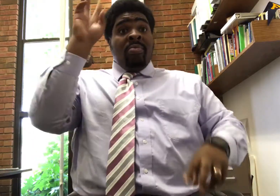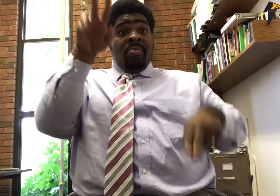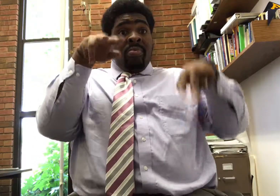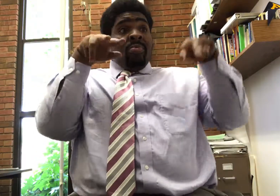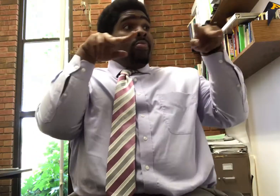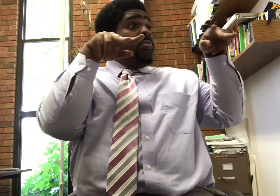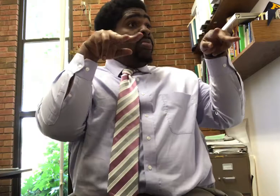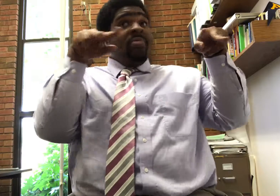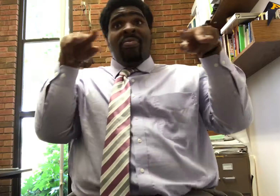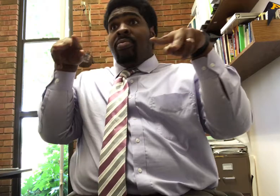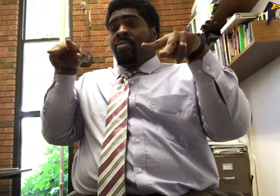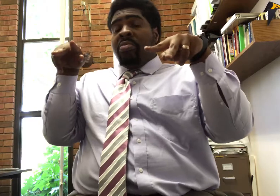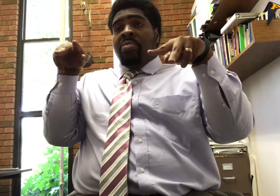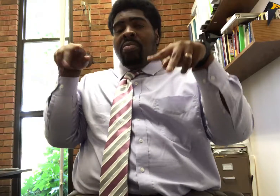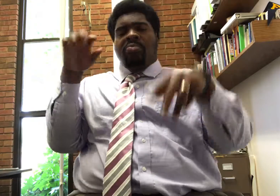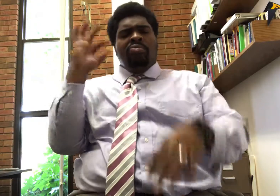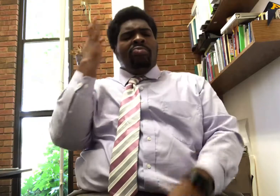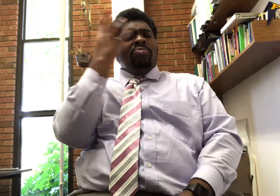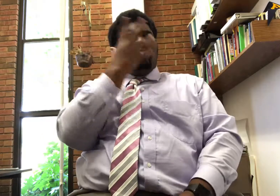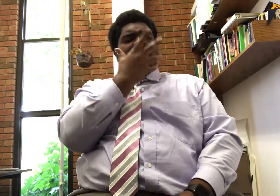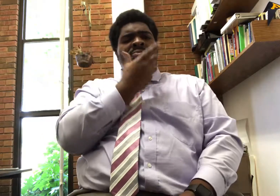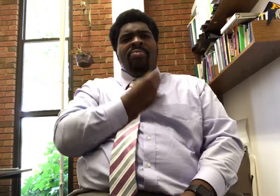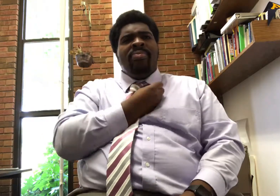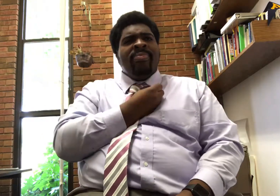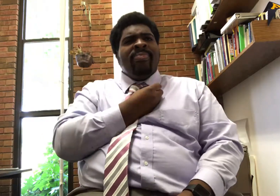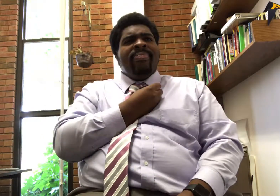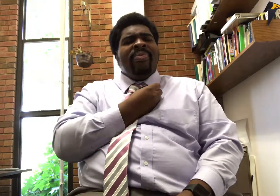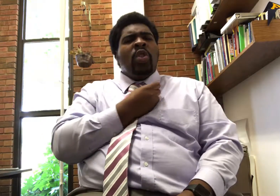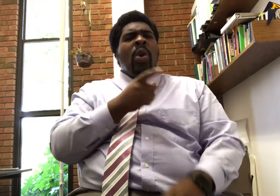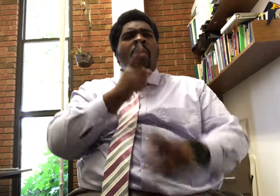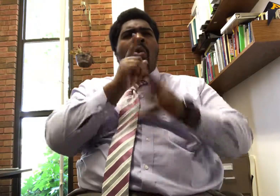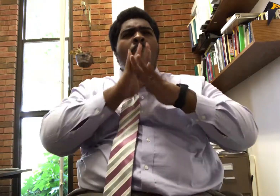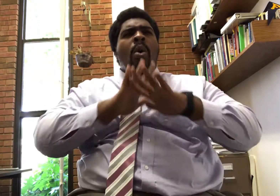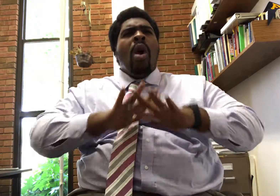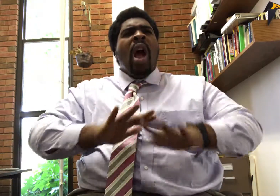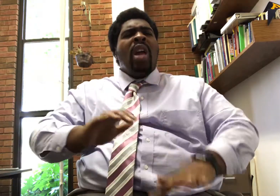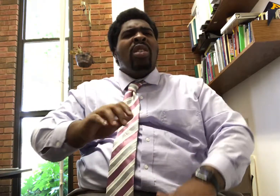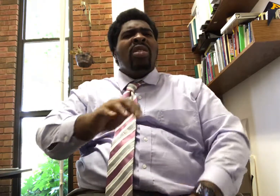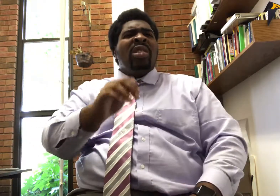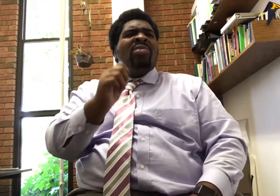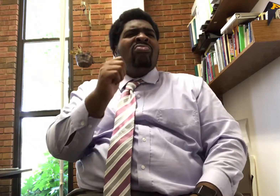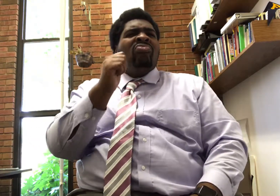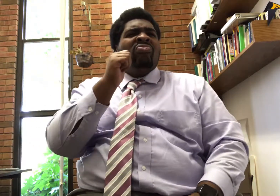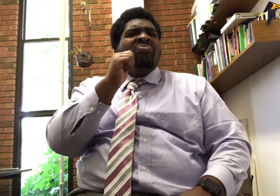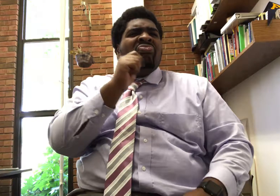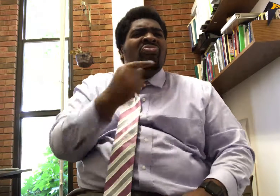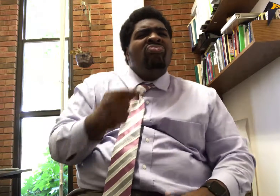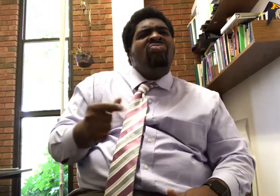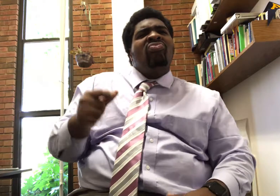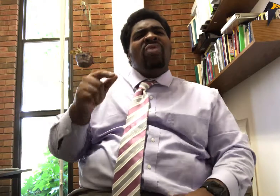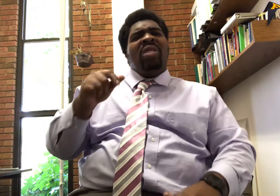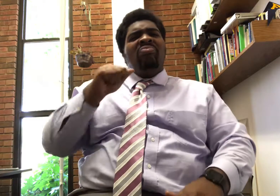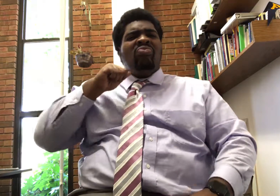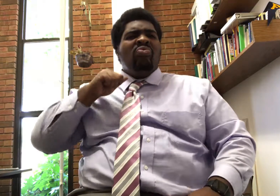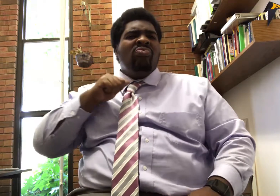As you look out over the quiet green field with the wind blowing in your hair, you